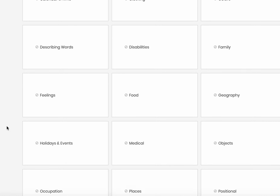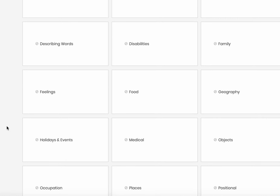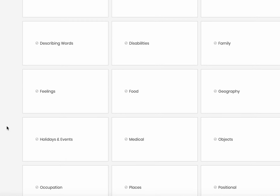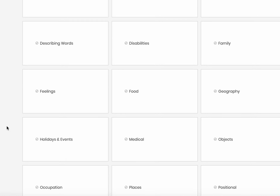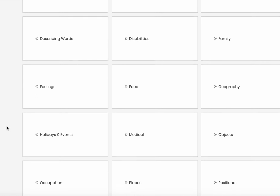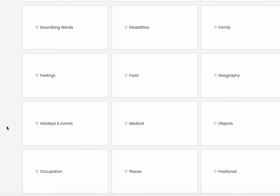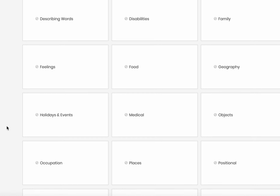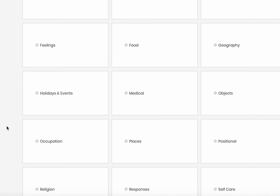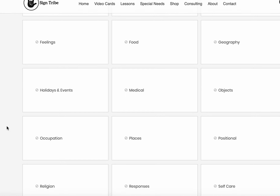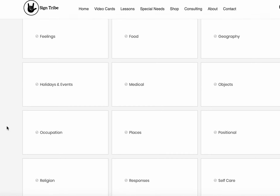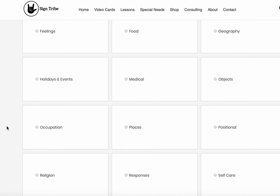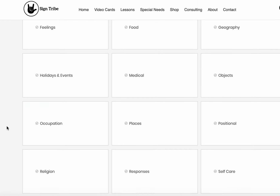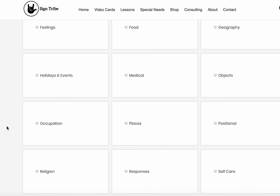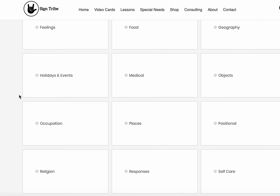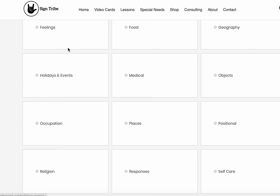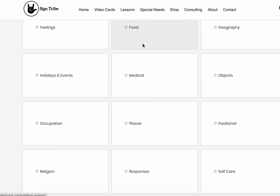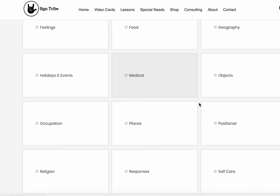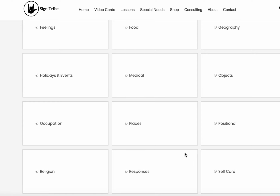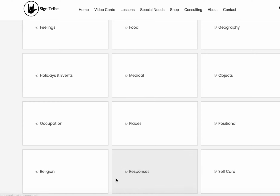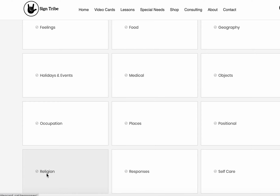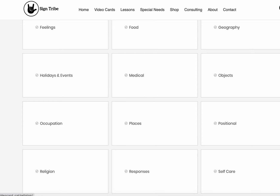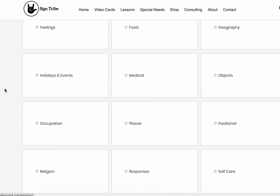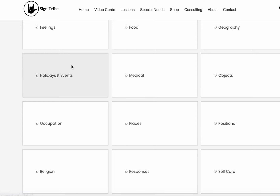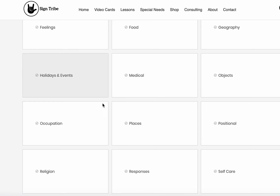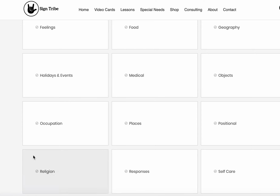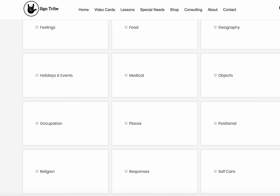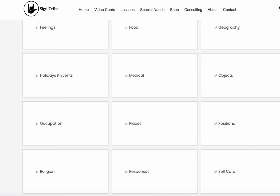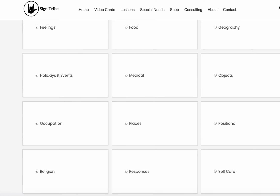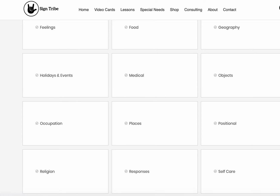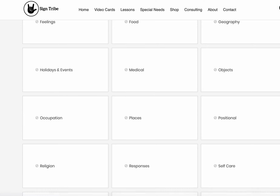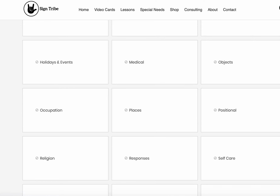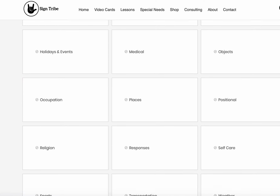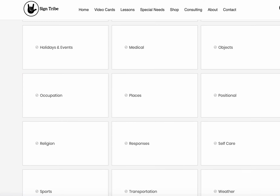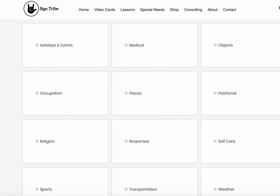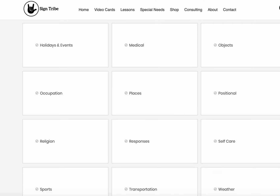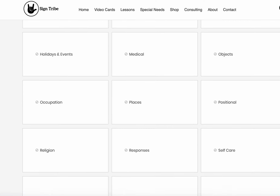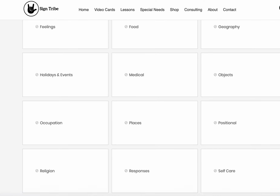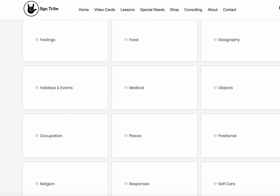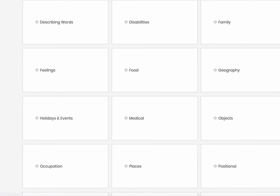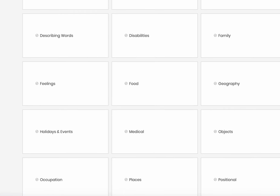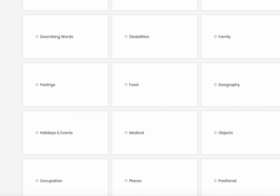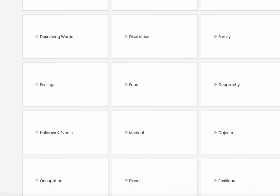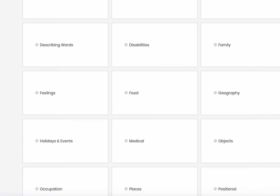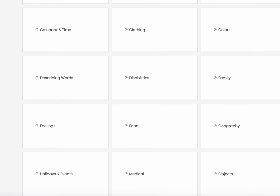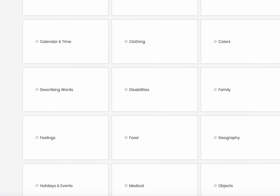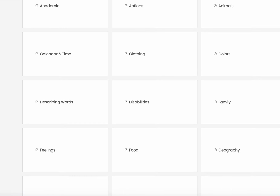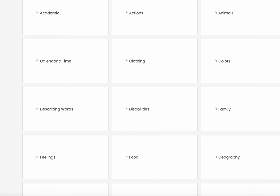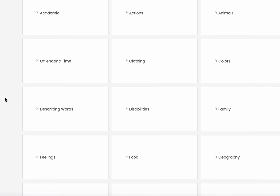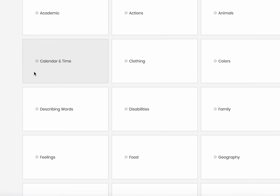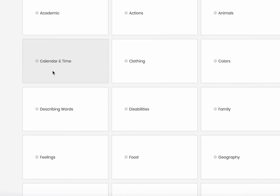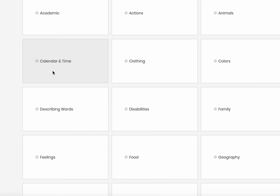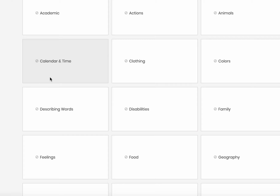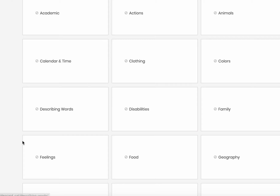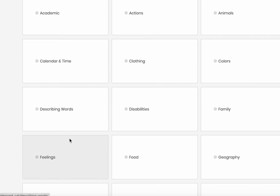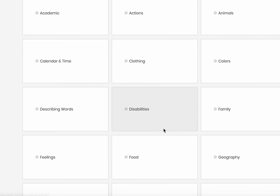vocabulary words. A brand new category is added every month, and video cards are added to a few